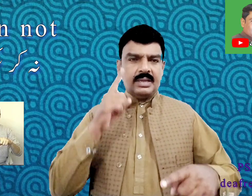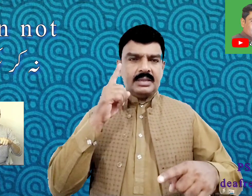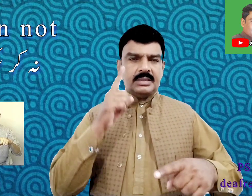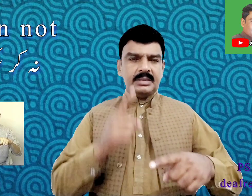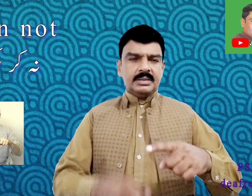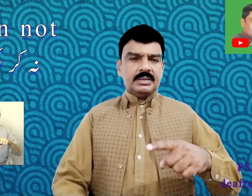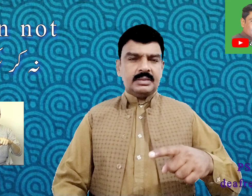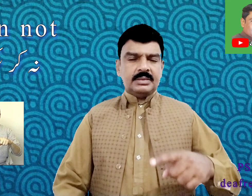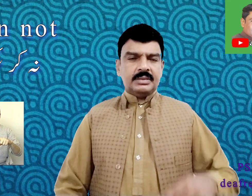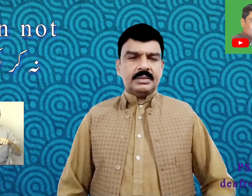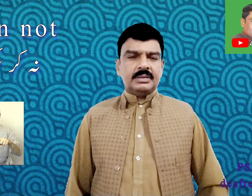cannot,